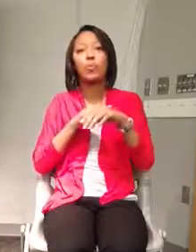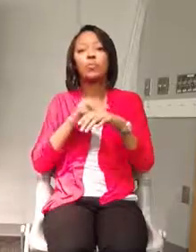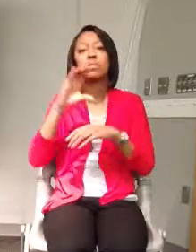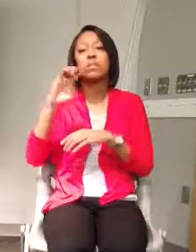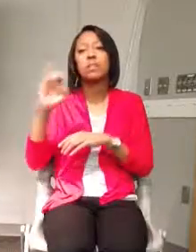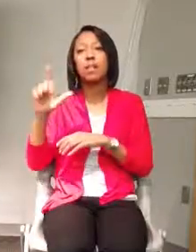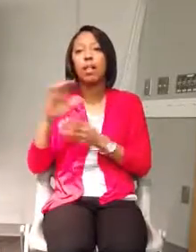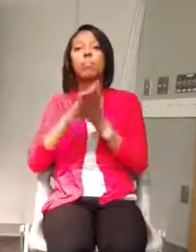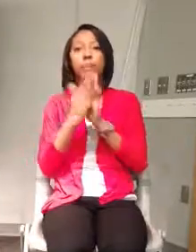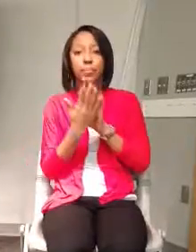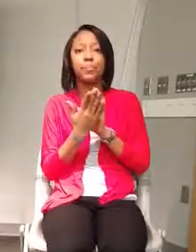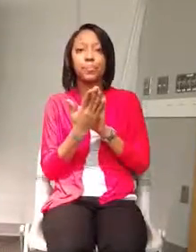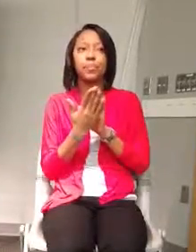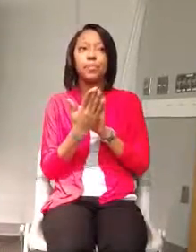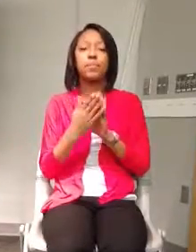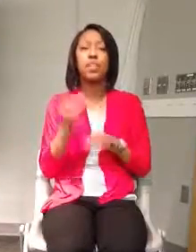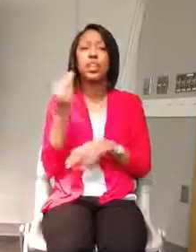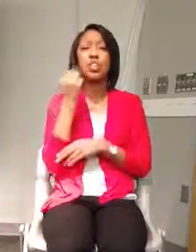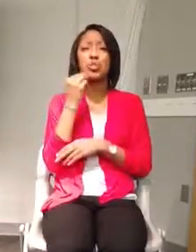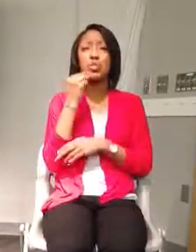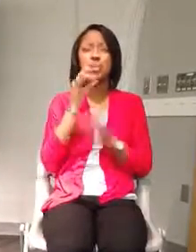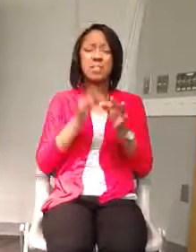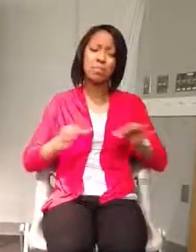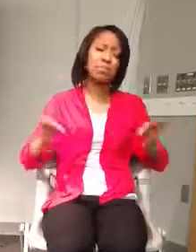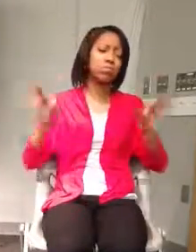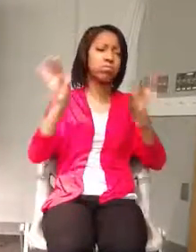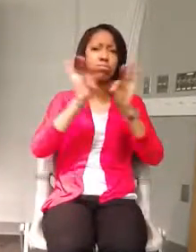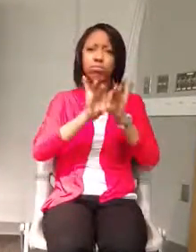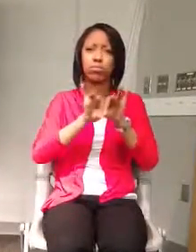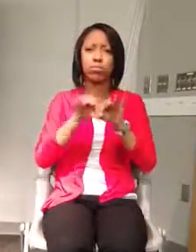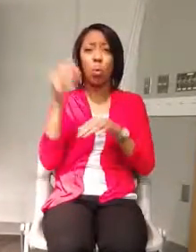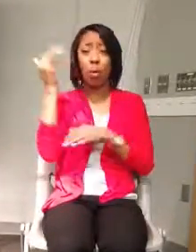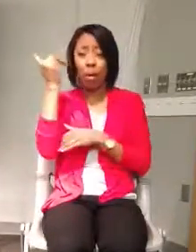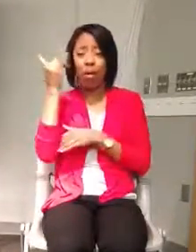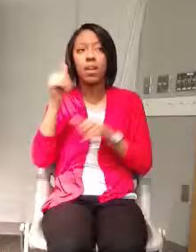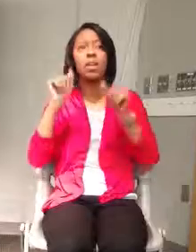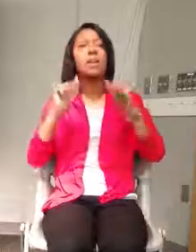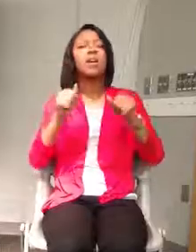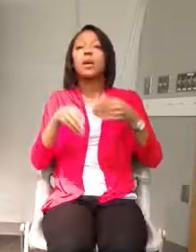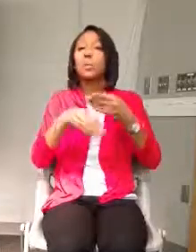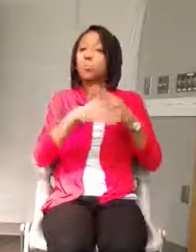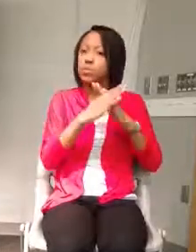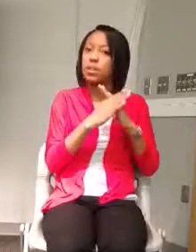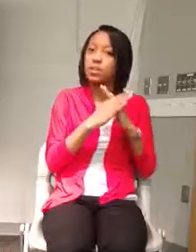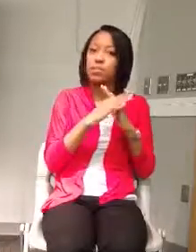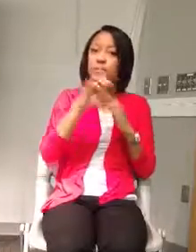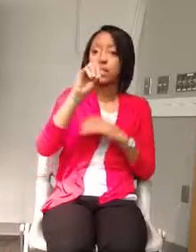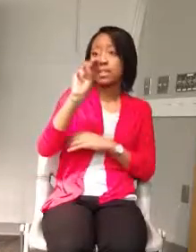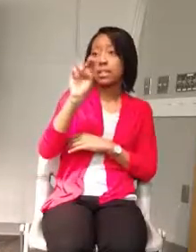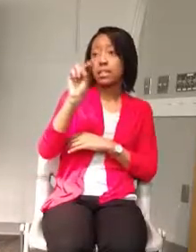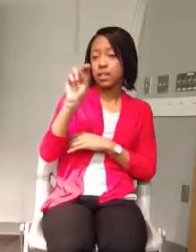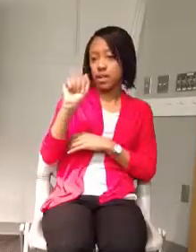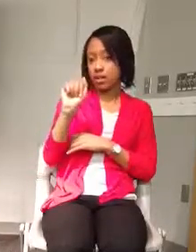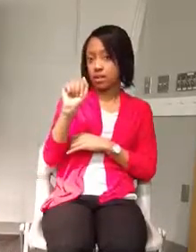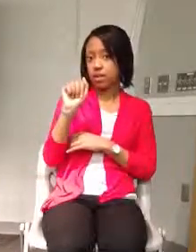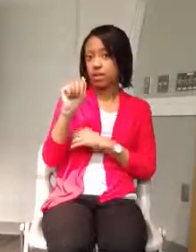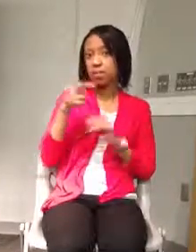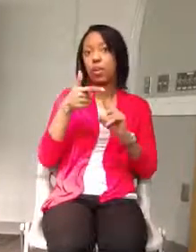this initiation phase, because it can protect the DNA of our cells from this mutation, and it can